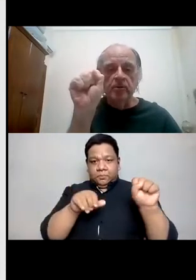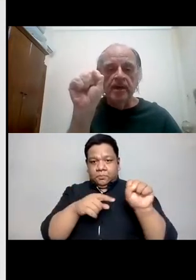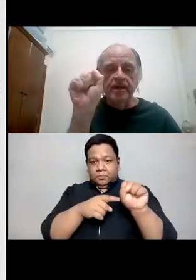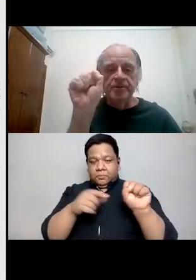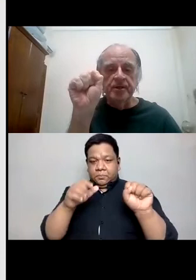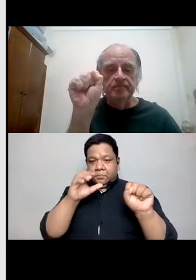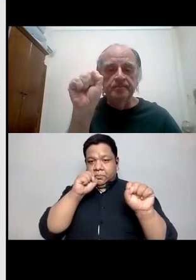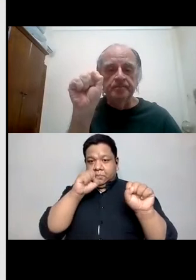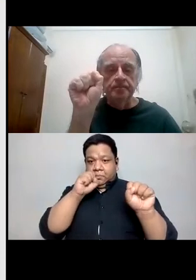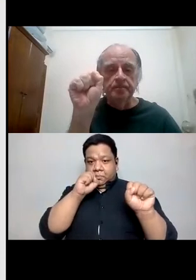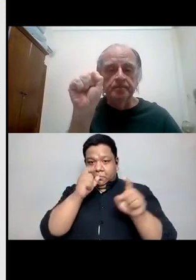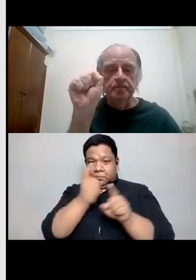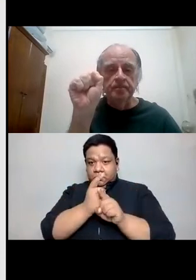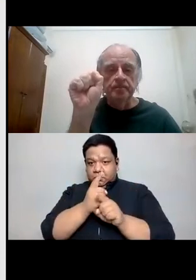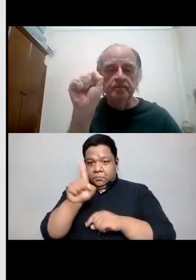Is that the right handshake?